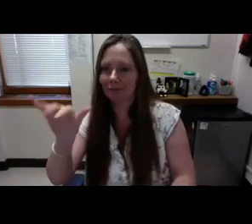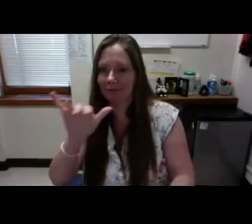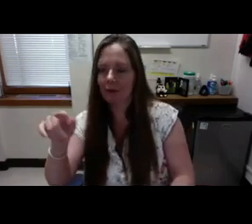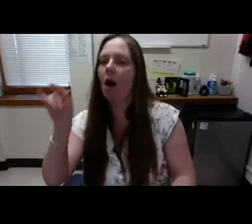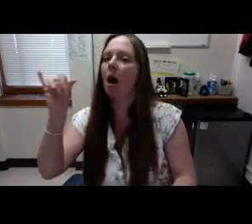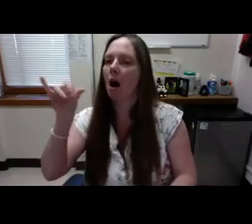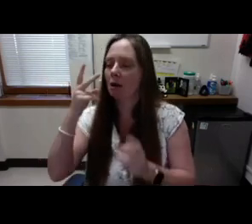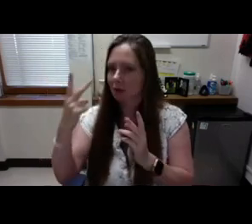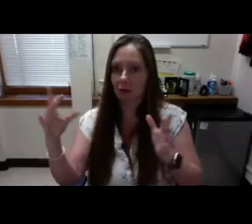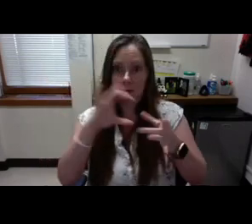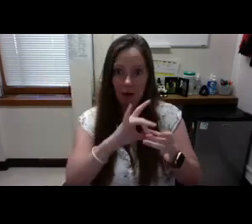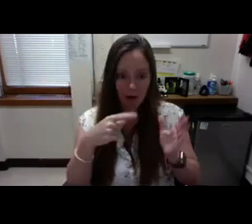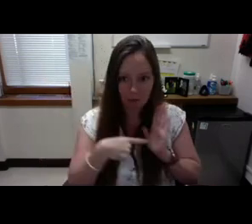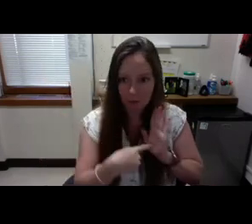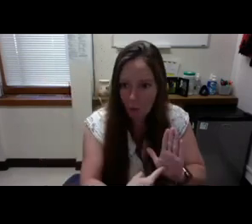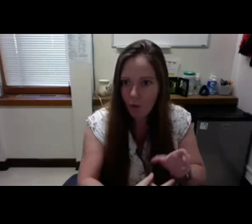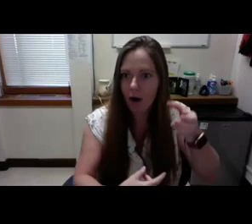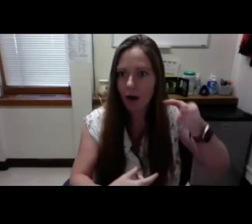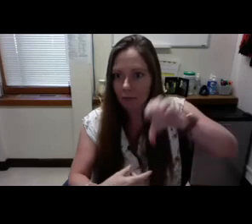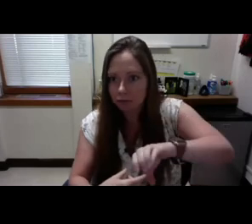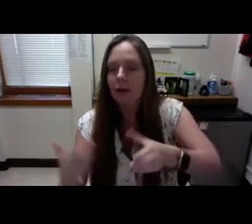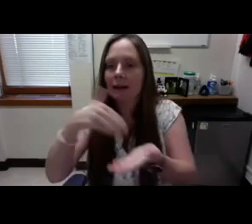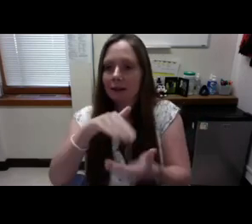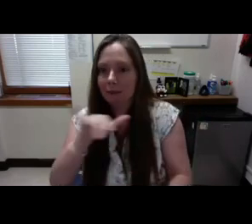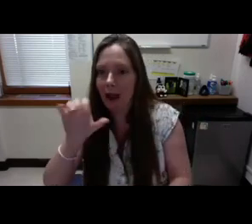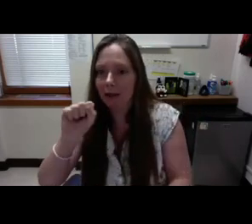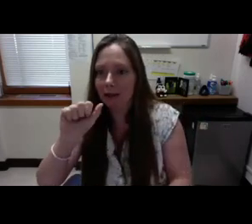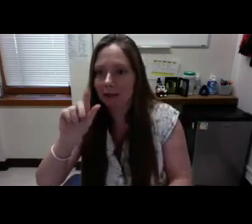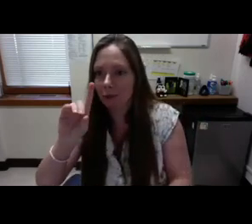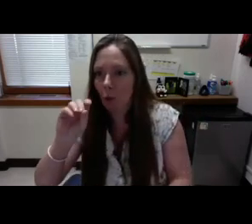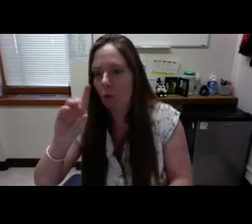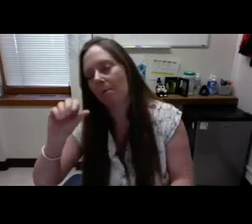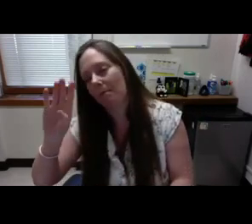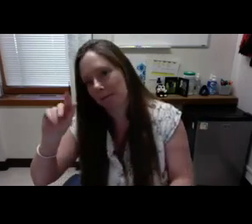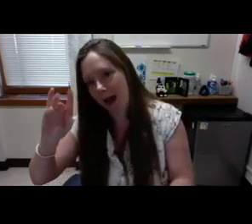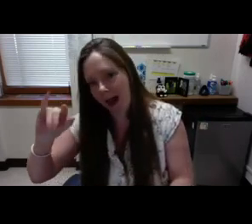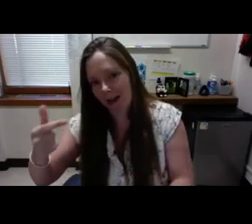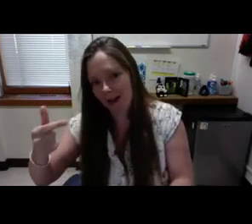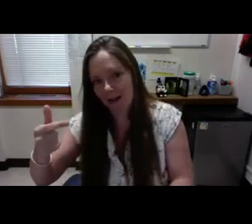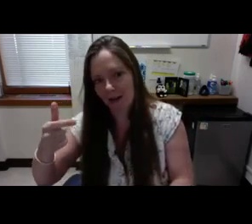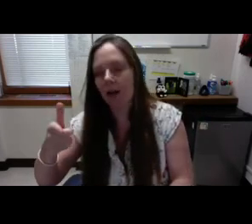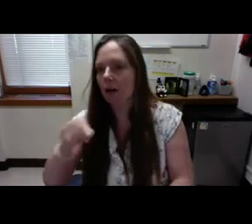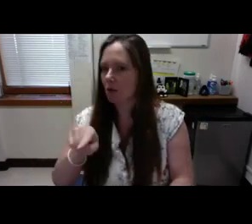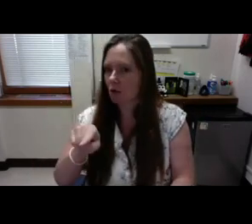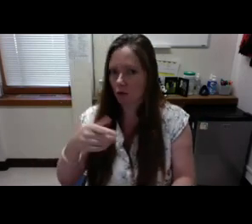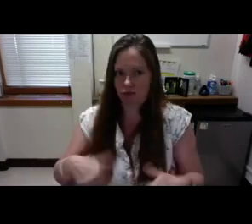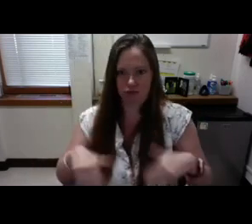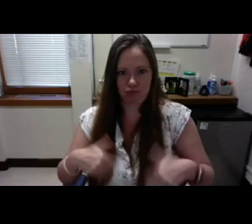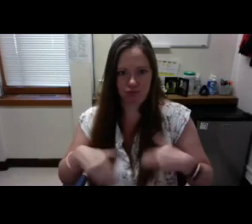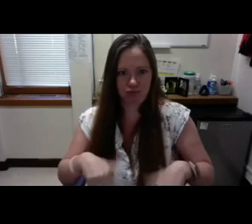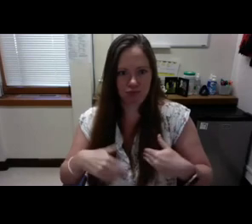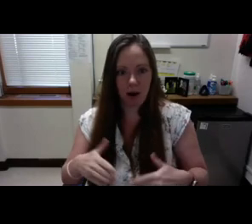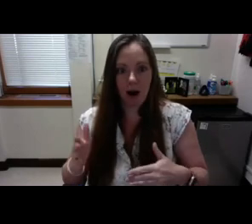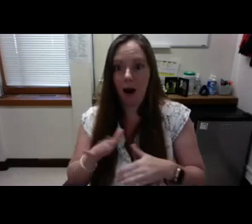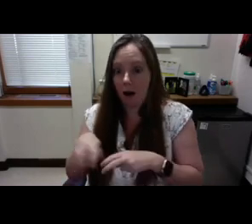do like spell baking soda, show them the actual baking soda, spell it again, baking soda.